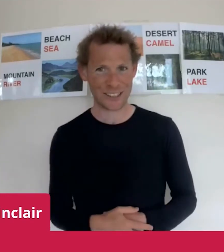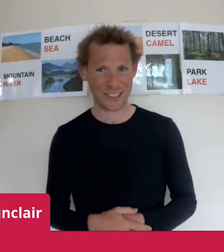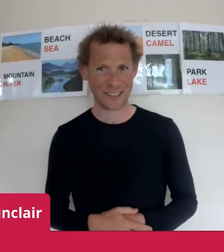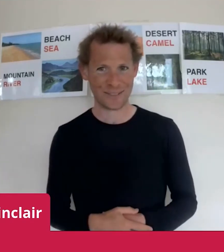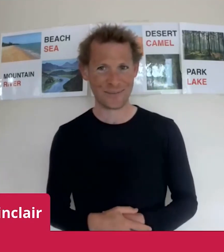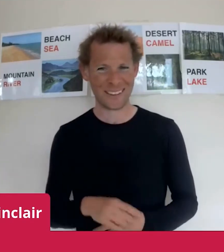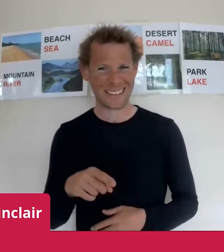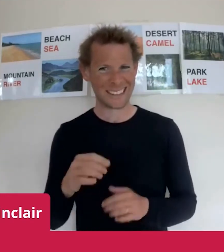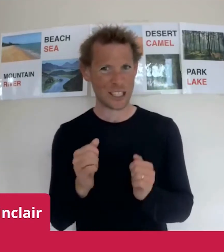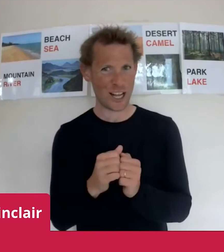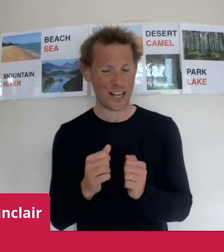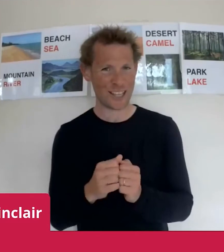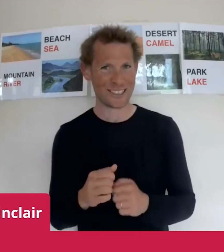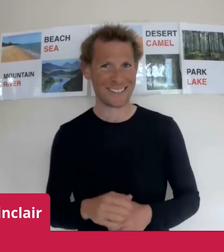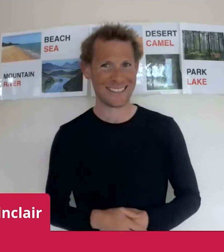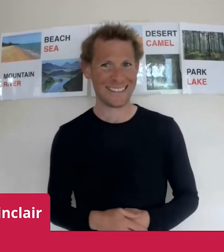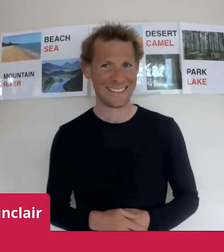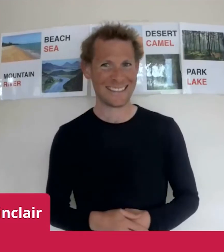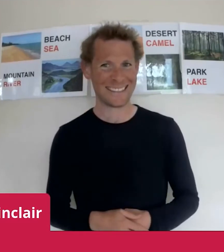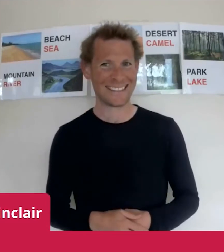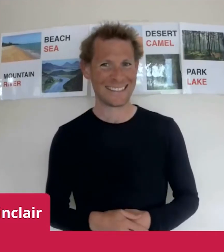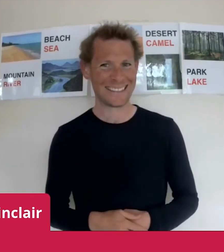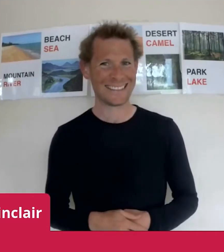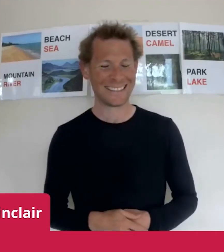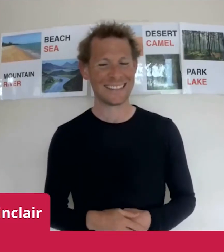And the answer is, now this is a hard one,